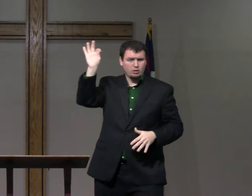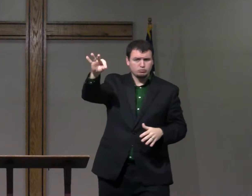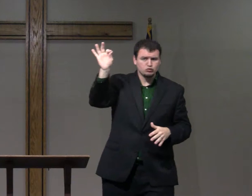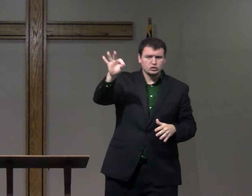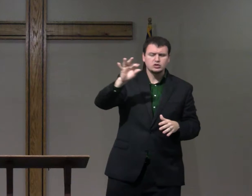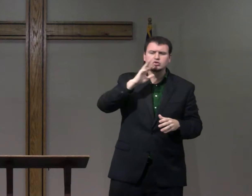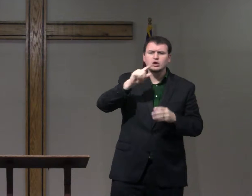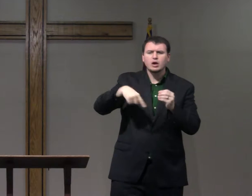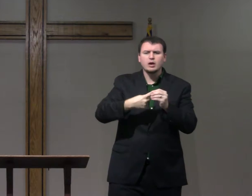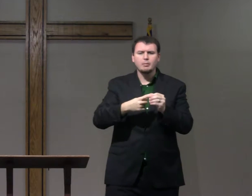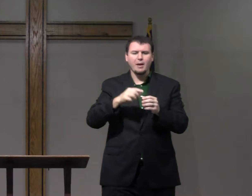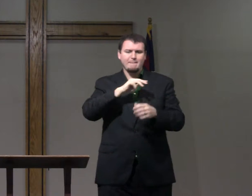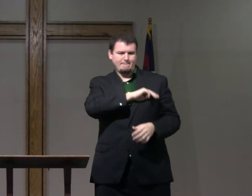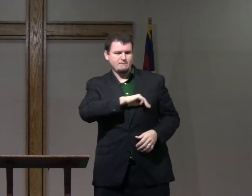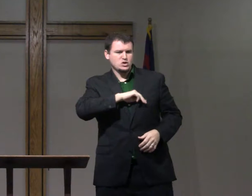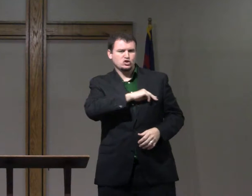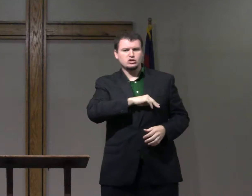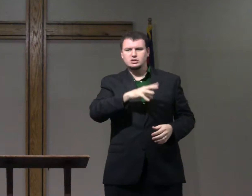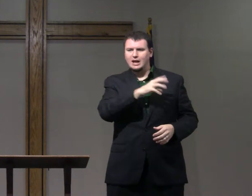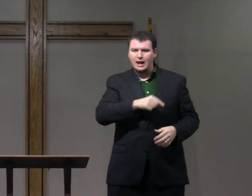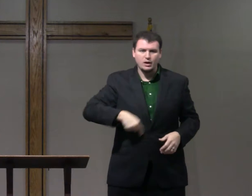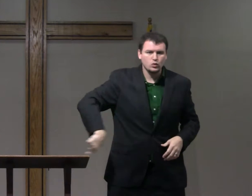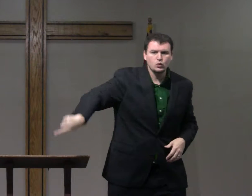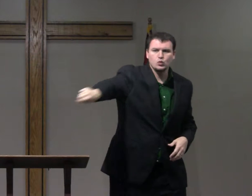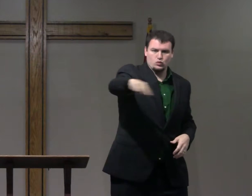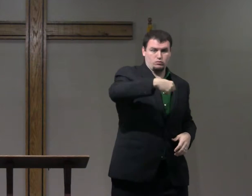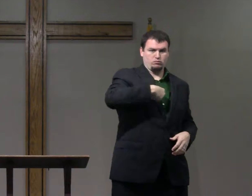The first Sunday this month, I preached about